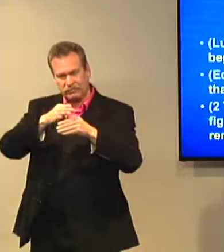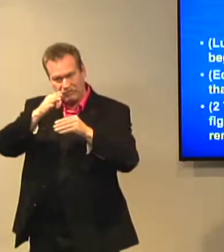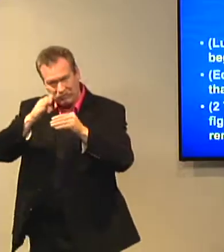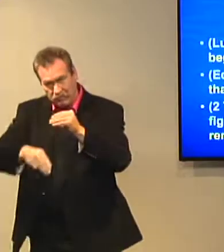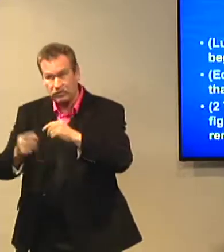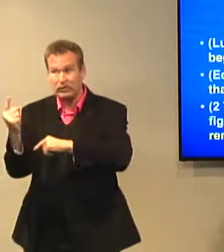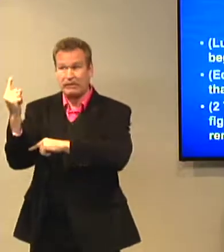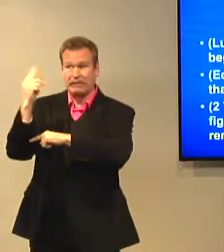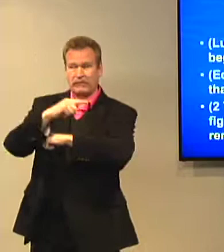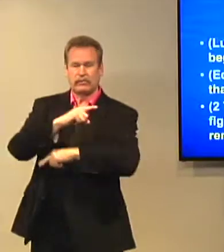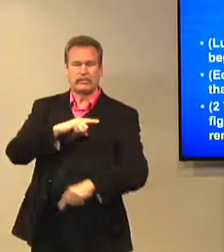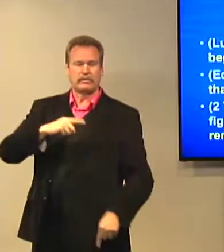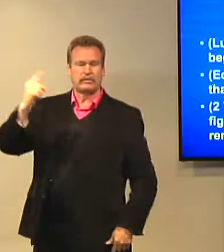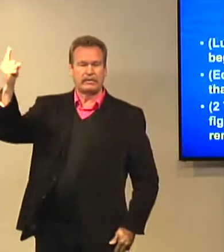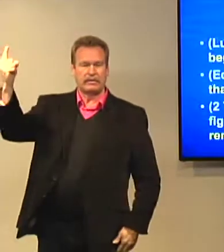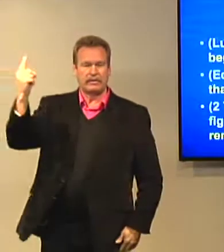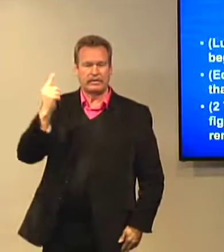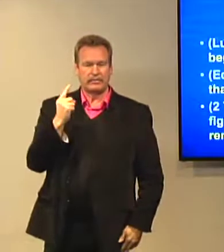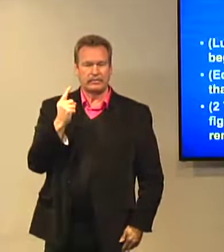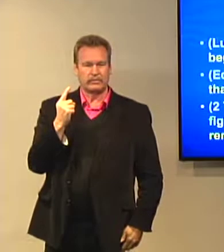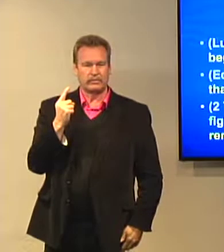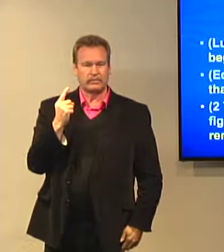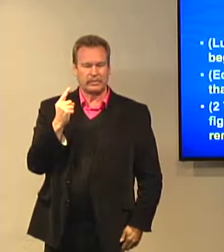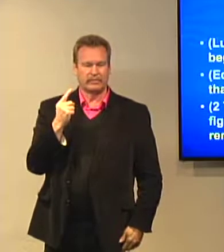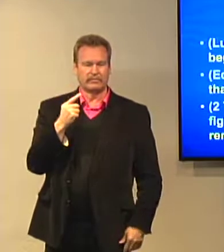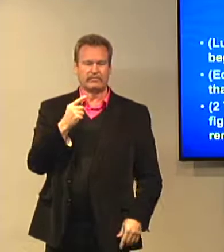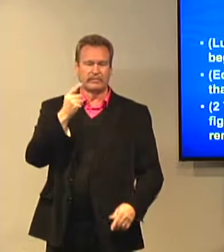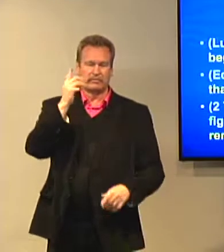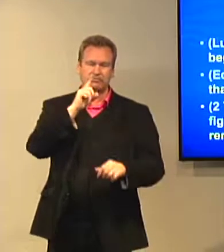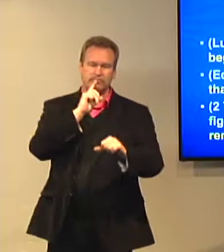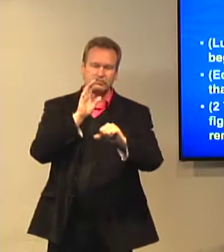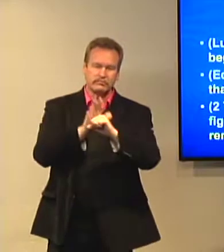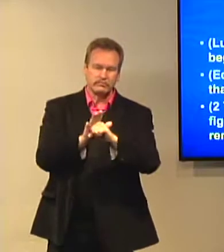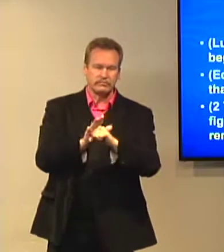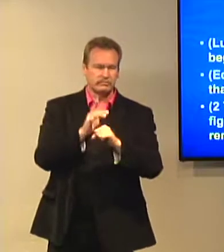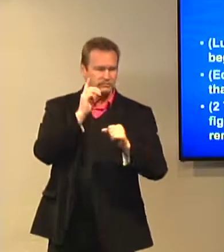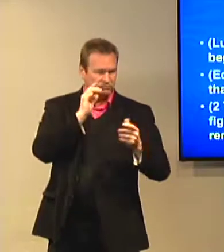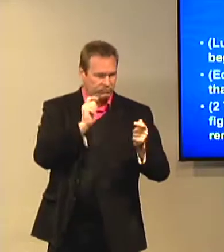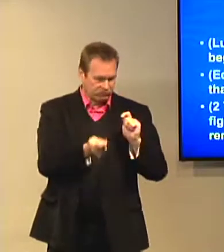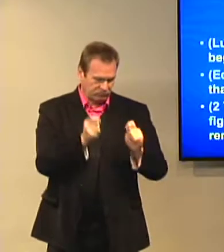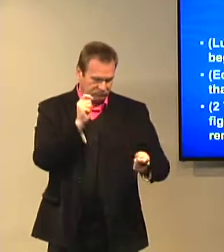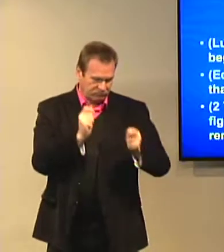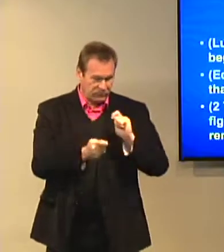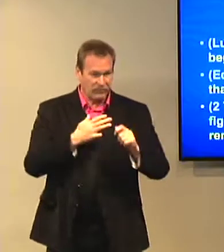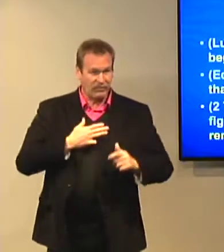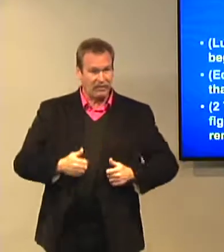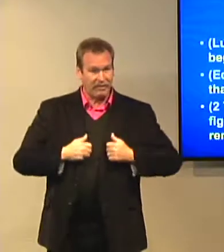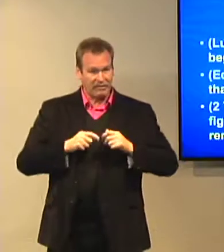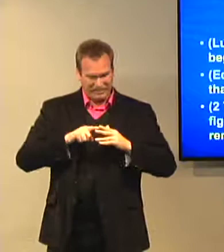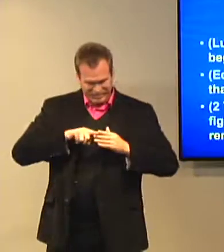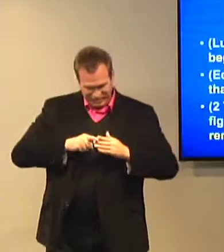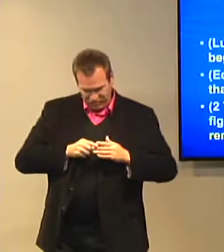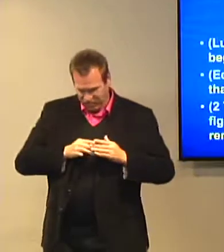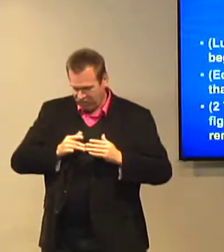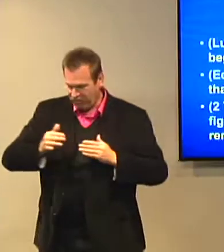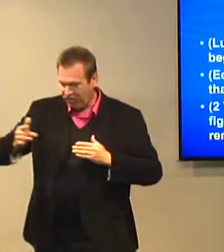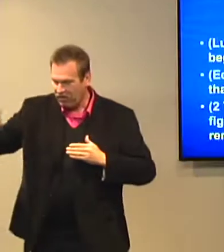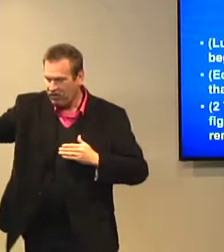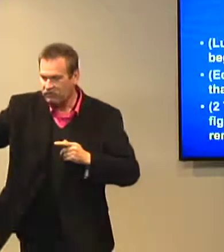work, and he will be faithful to complete it until the day of our Lord Jesus Christ comes again. So that's a promise. my life, if God started